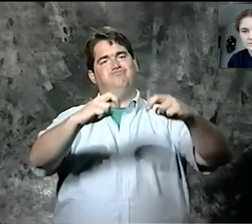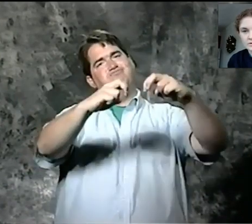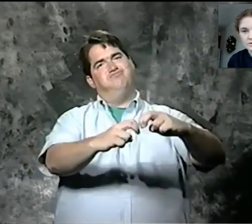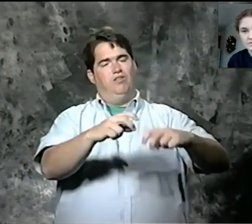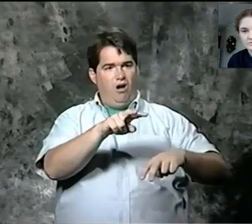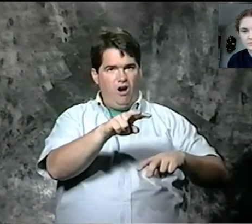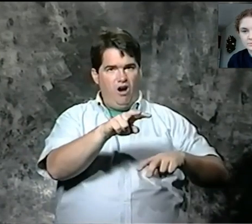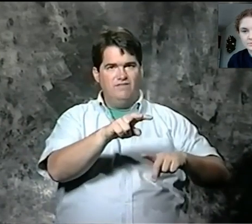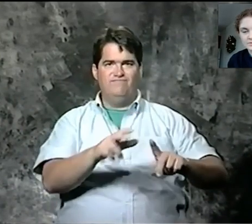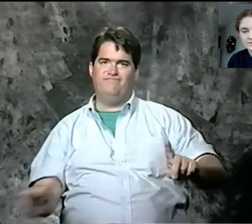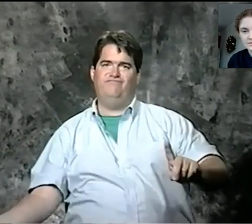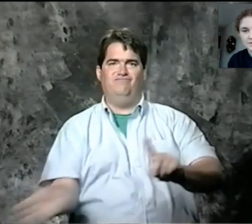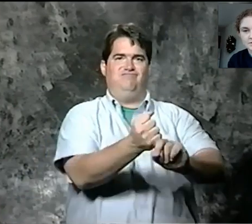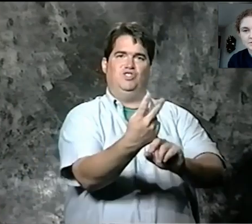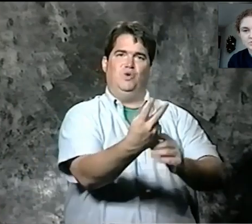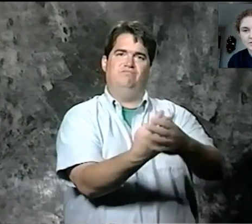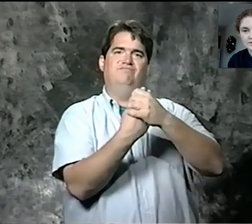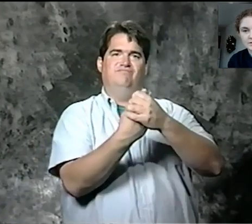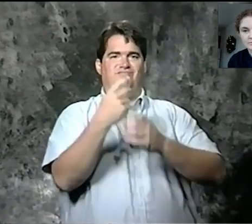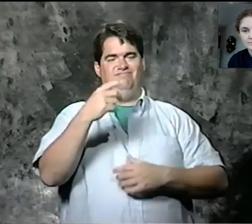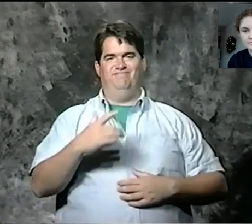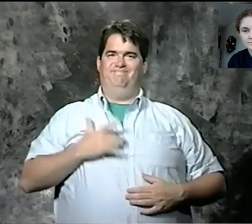all the deaf people sitting there chatting it up.